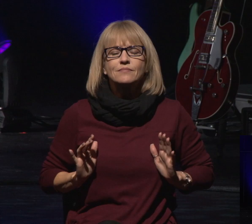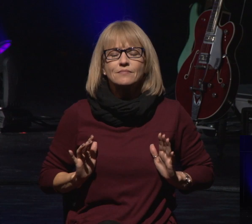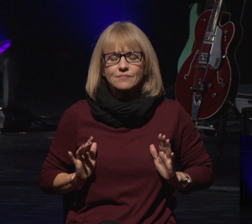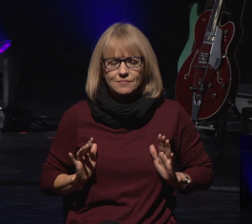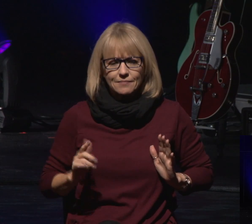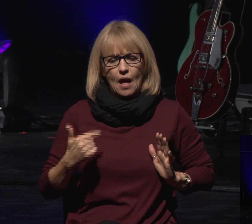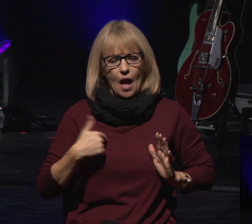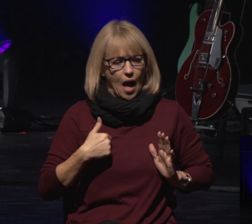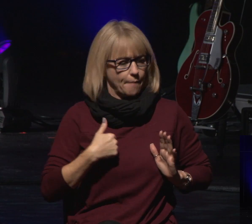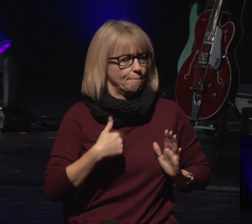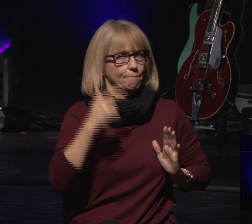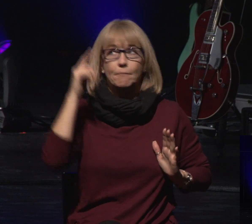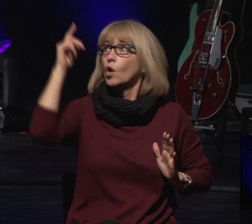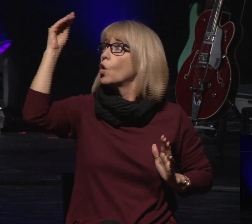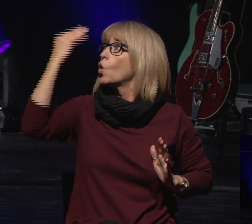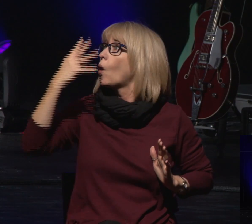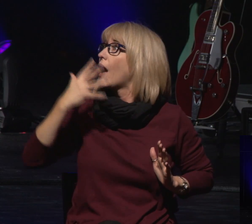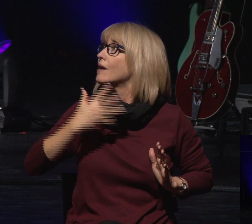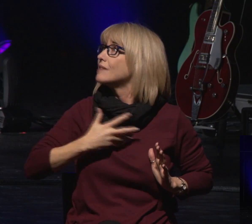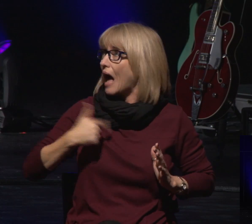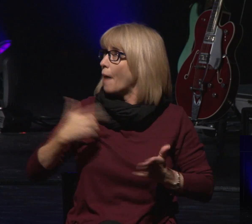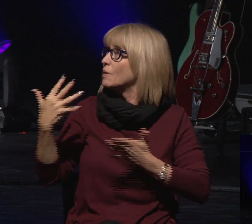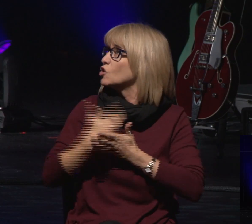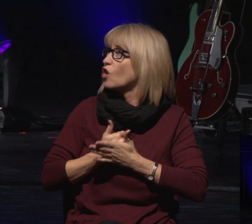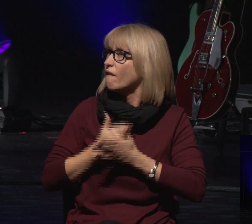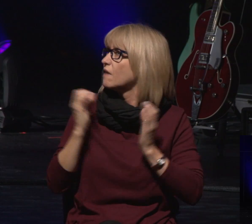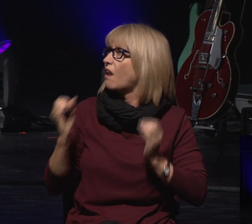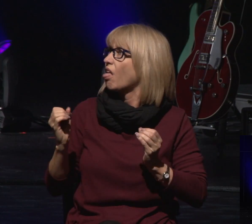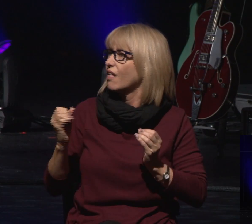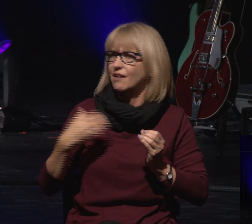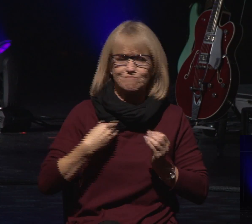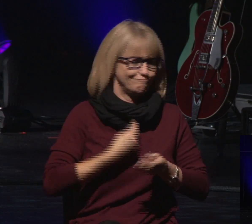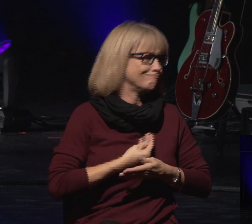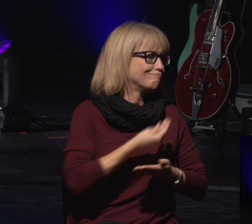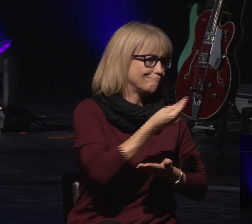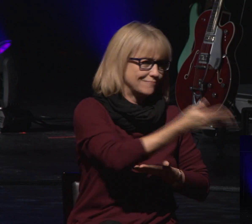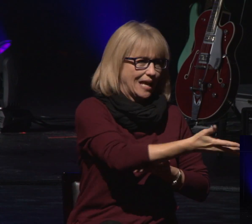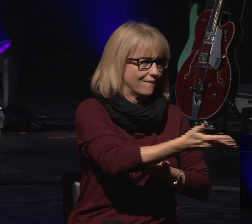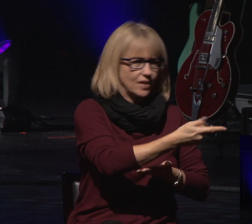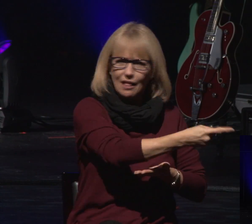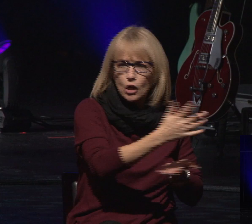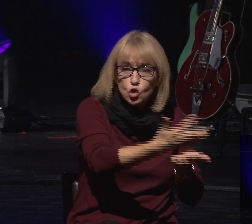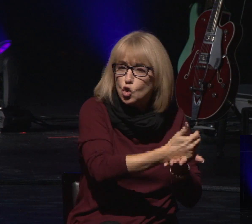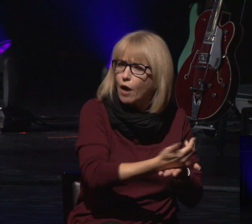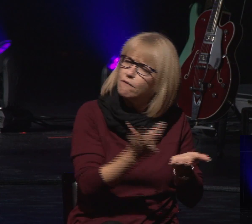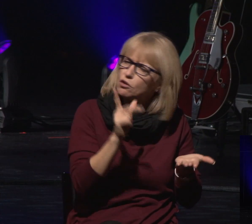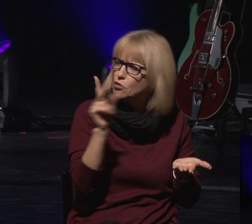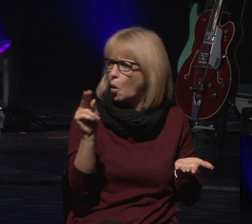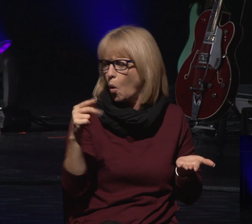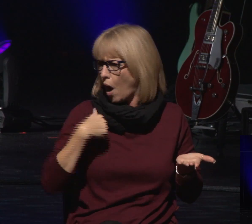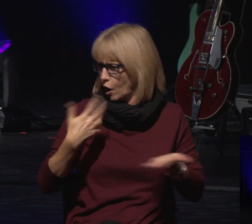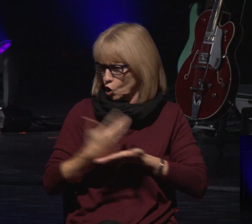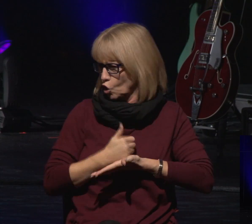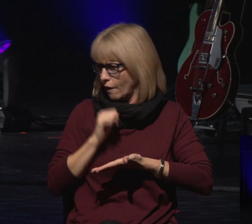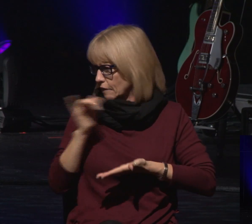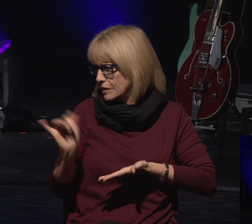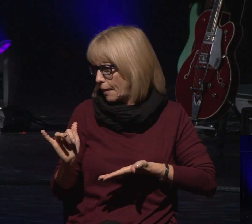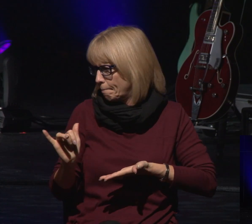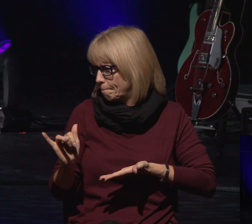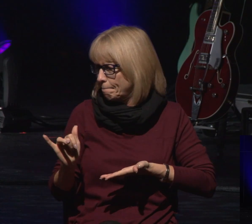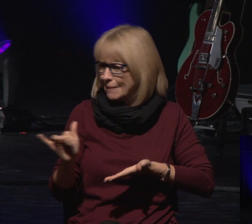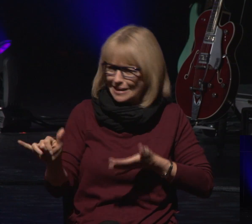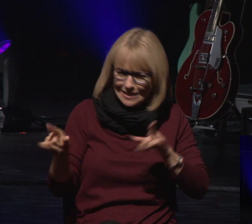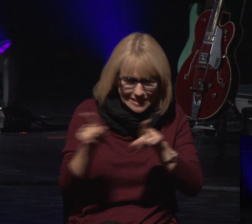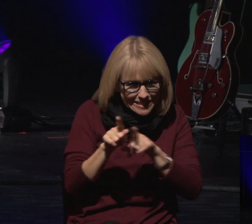I don't deserve God's grace for me either. When you're able to do that, Joseph obviously is able to do that. Then we're able to go through